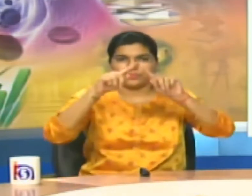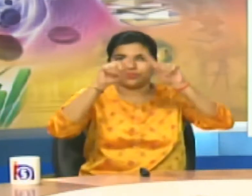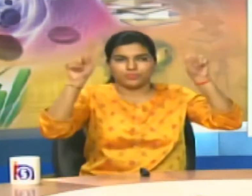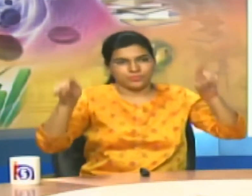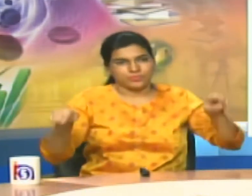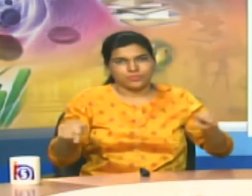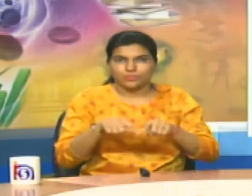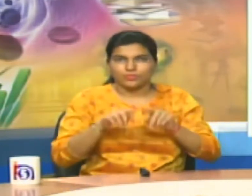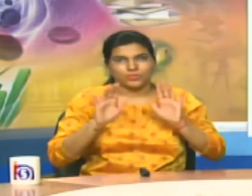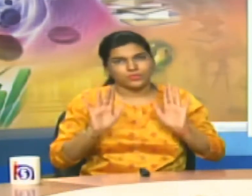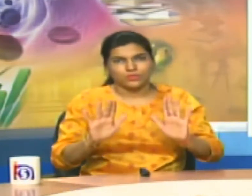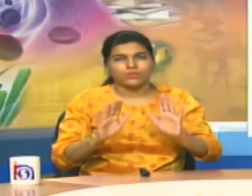In any chart,